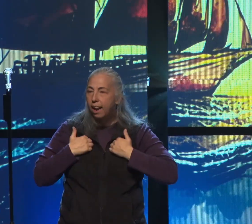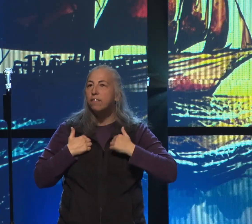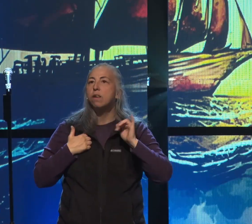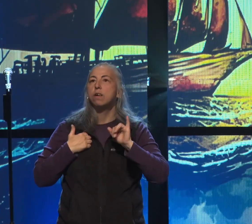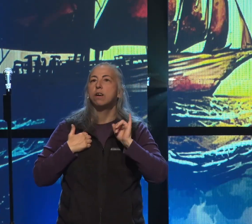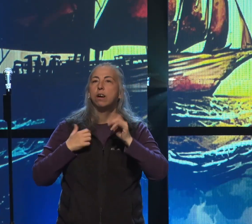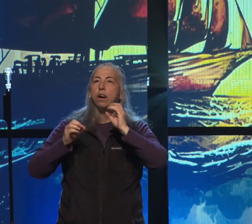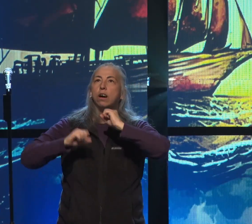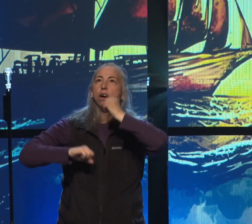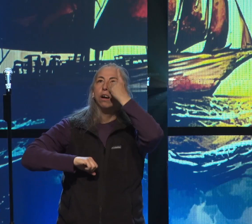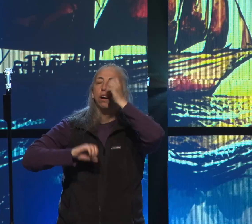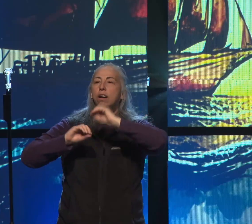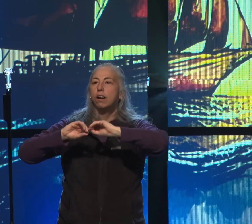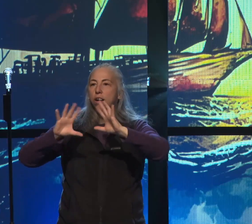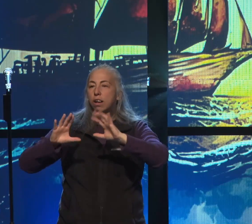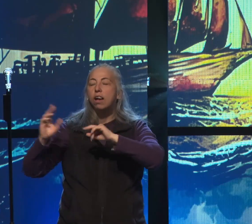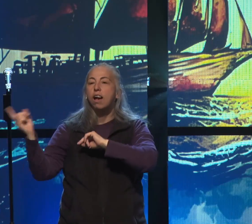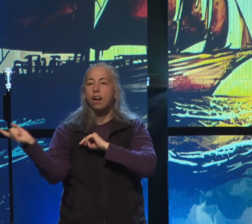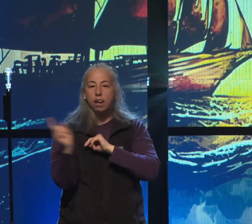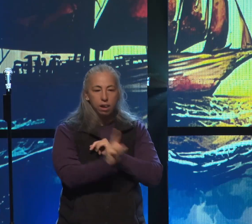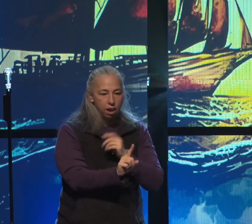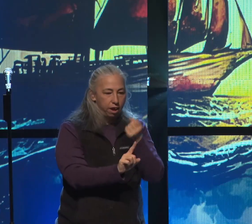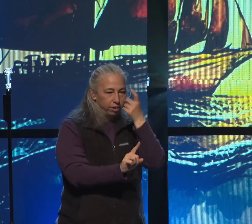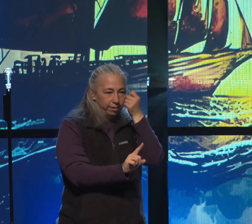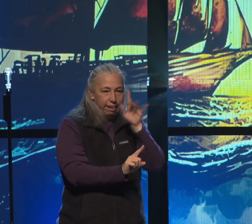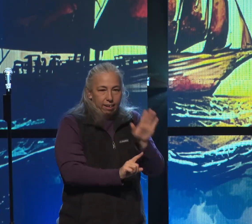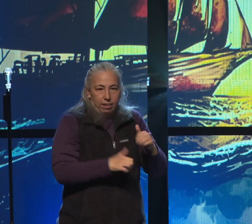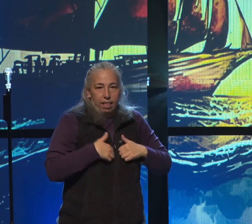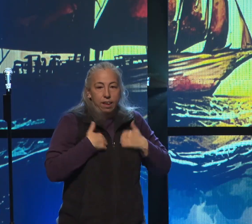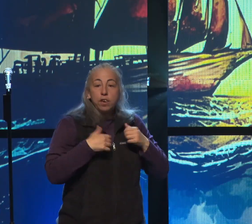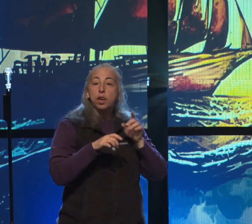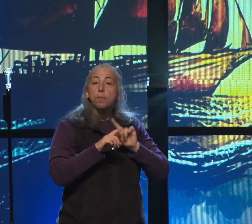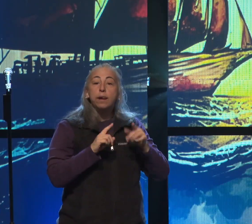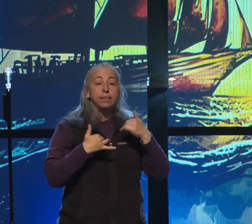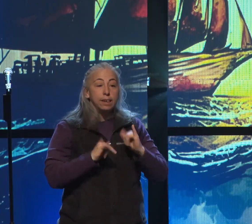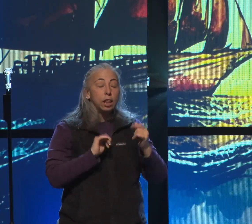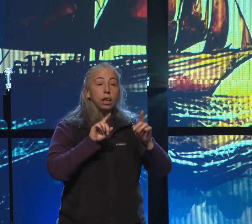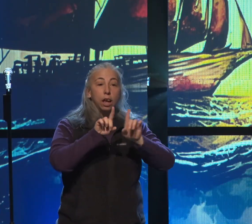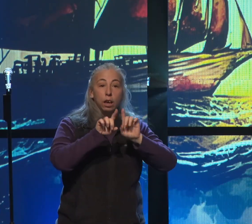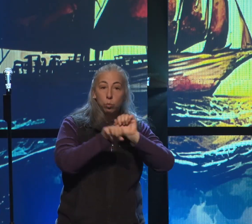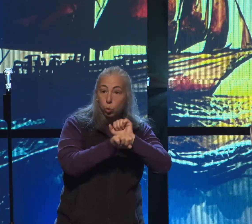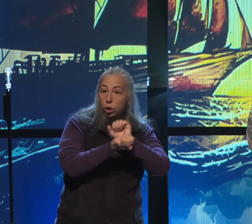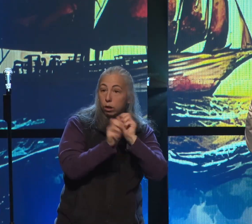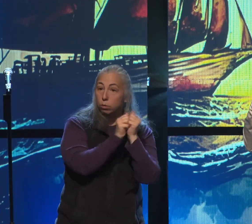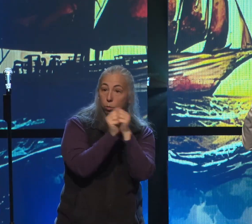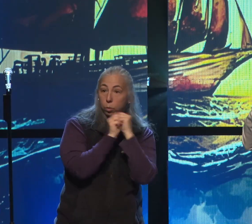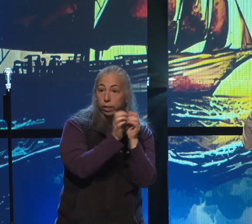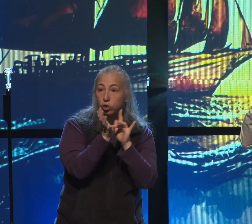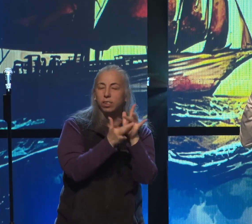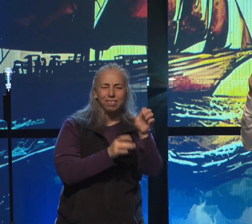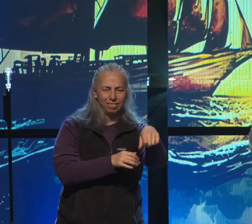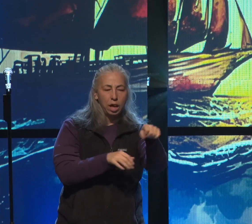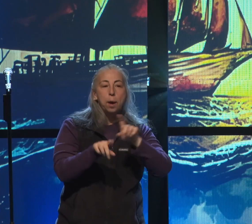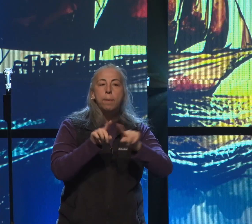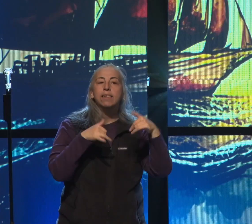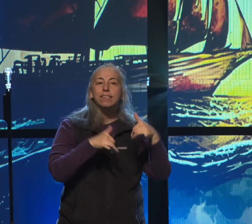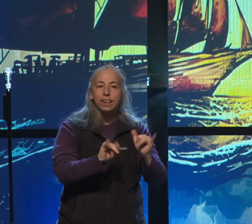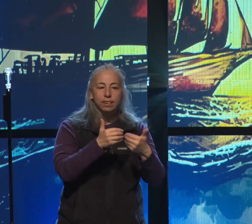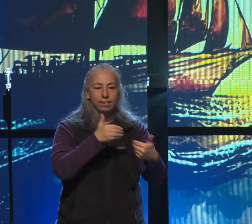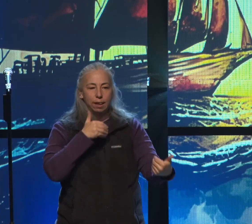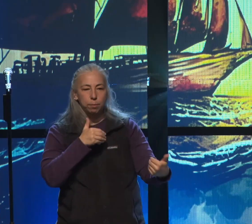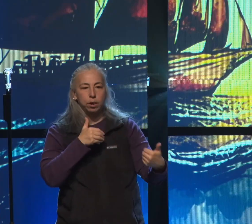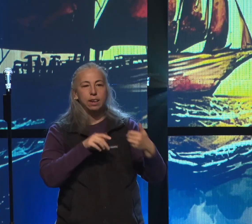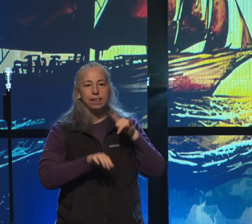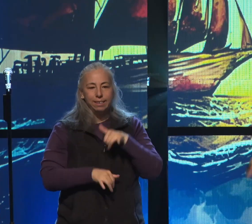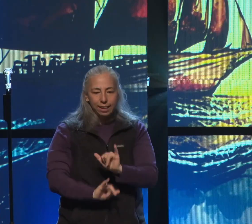back and he worked with, but he always held his autonomy. I would say even as he thought about like the work he was